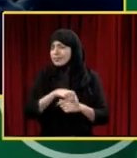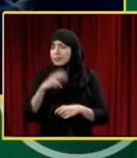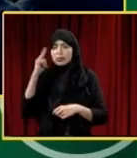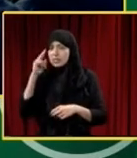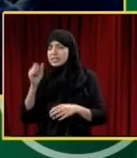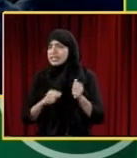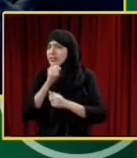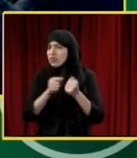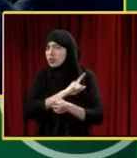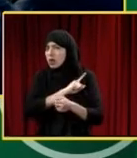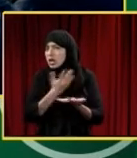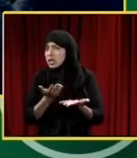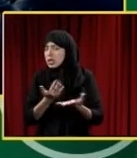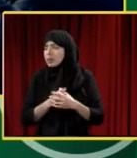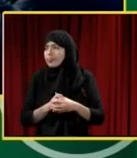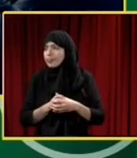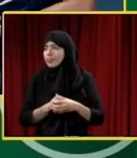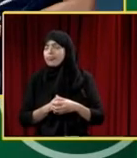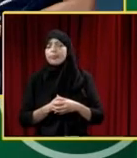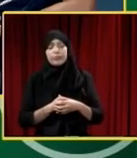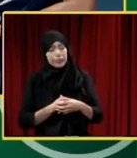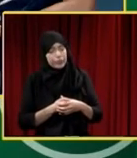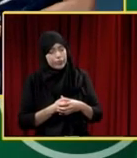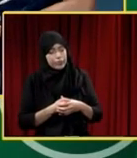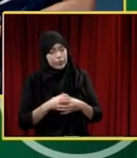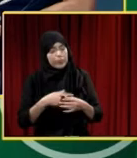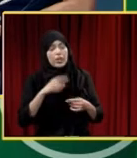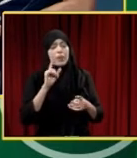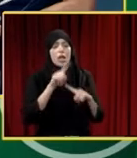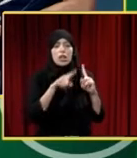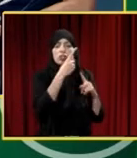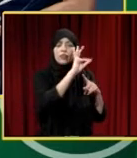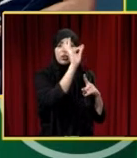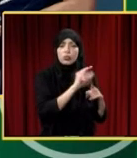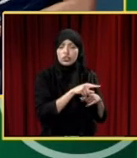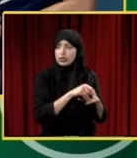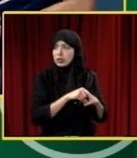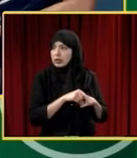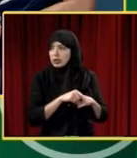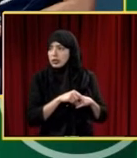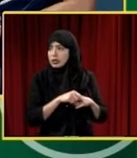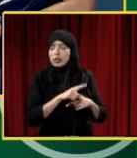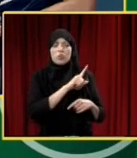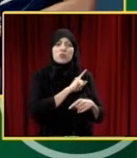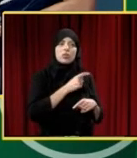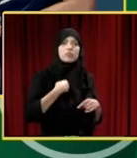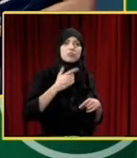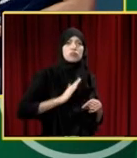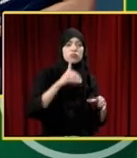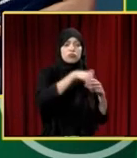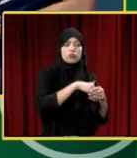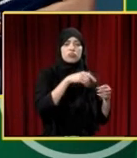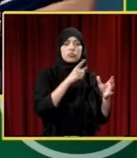what is special about the Deaf Run? I'll go with your first question first. What made you want to take part in with